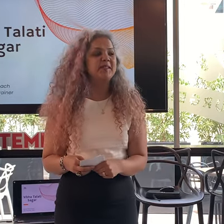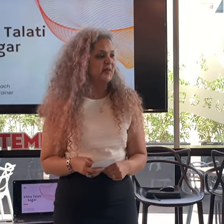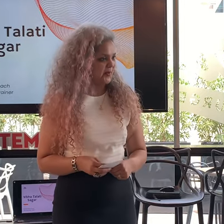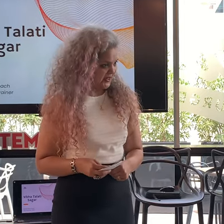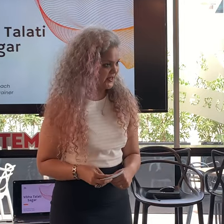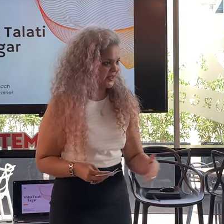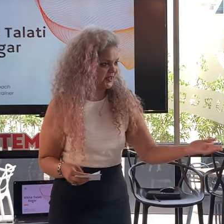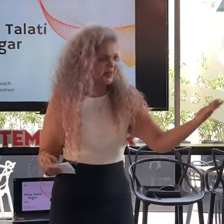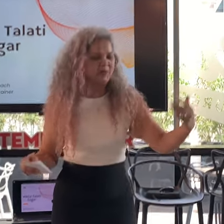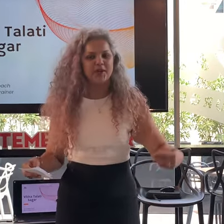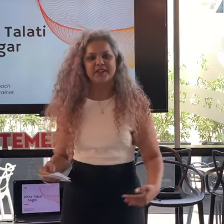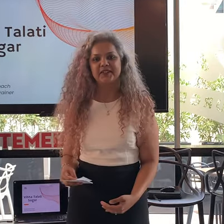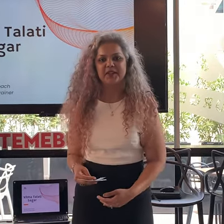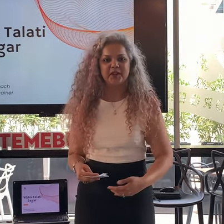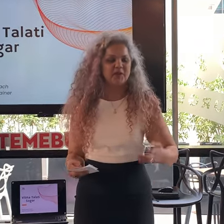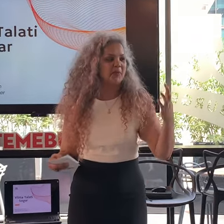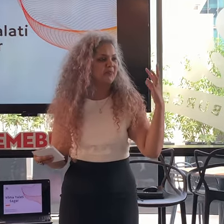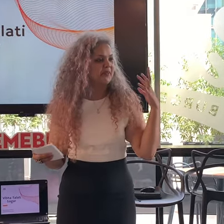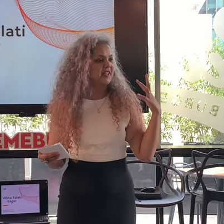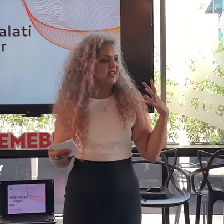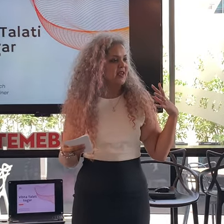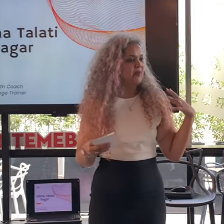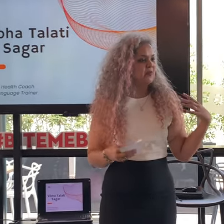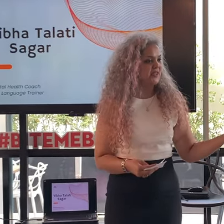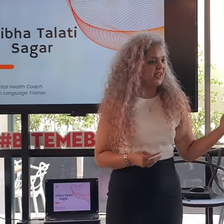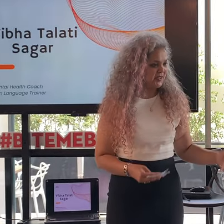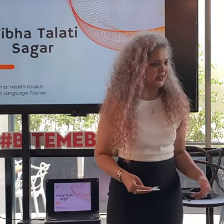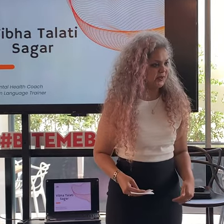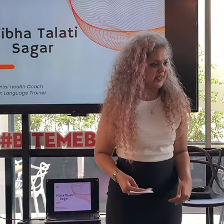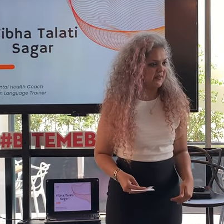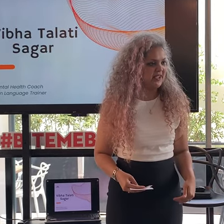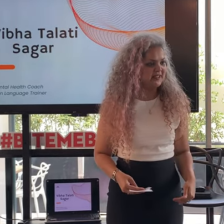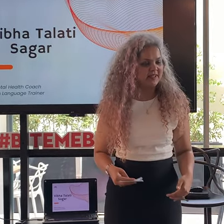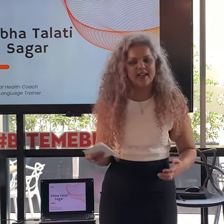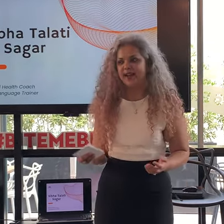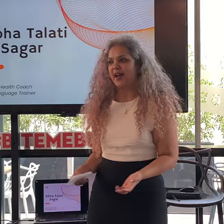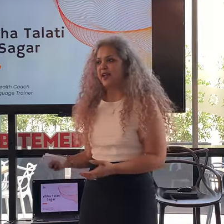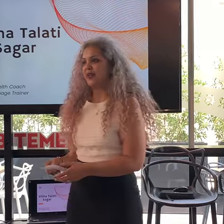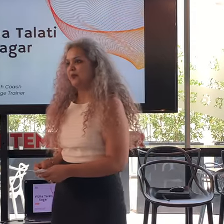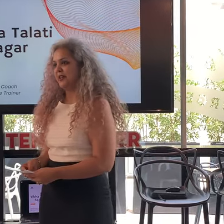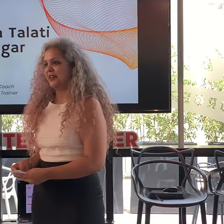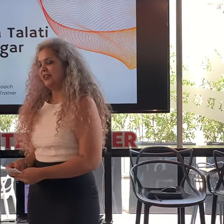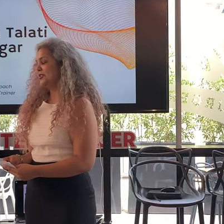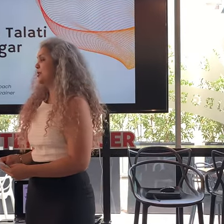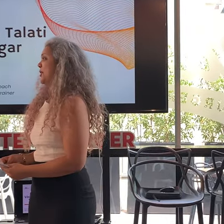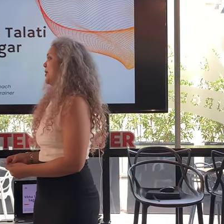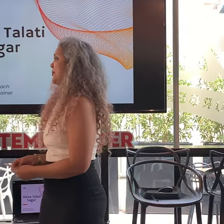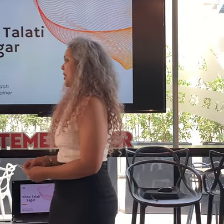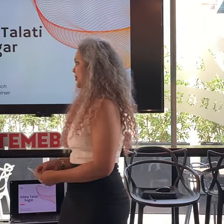so much. What a start to the event. And I come here to talk about